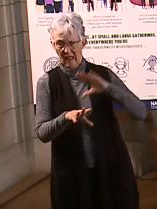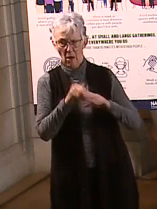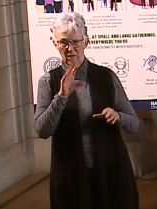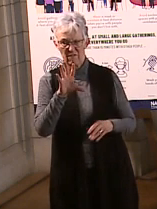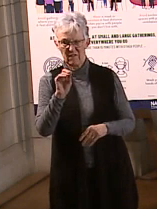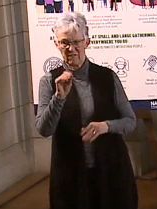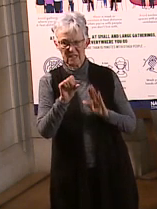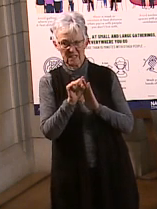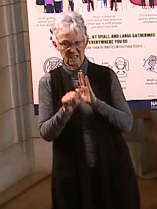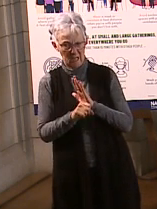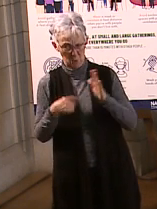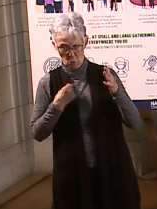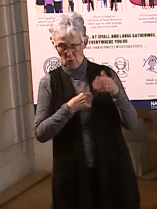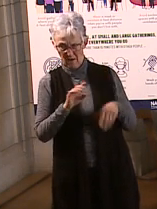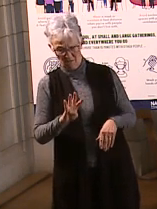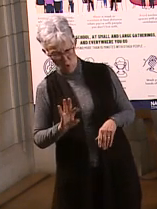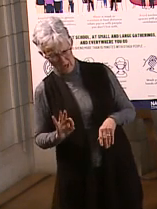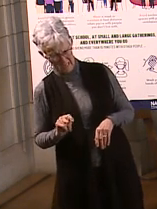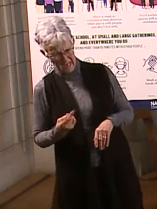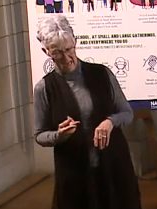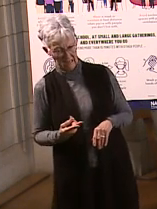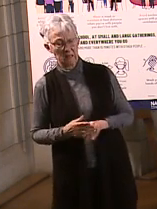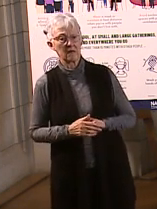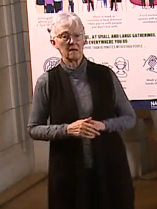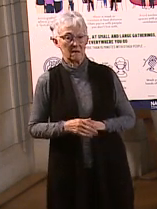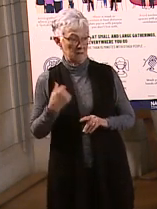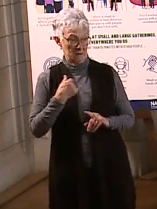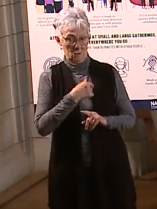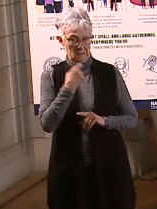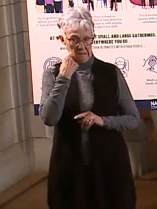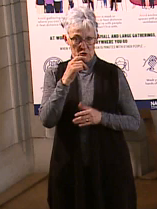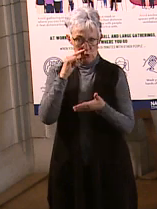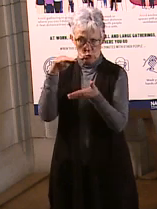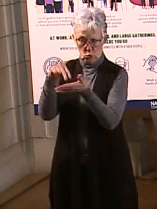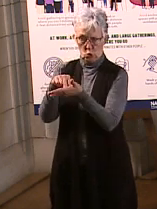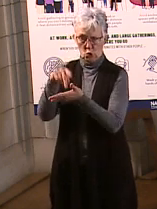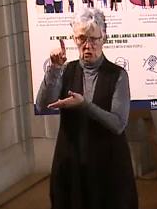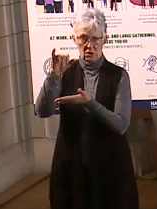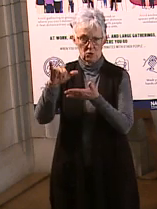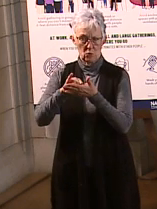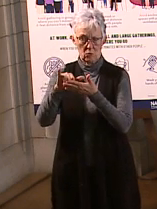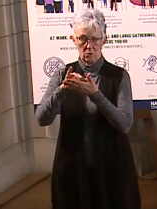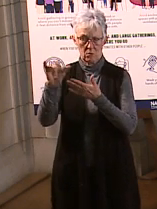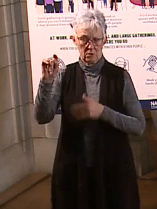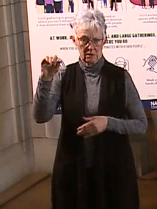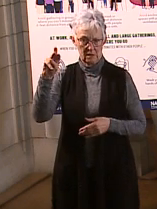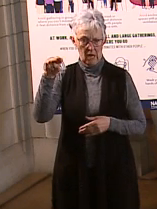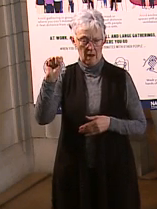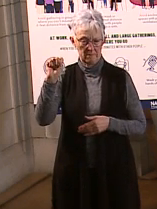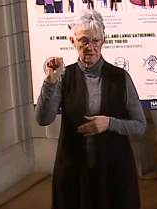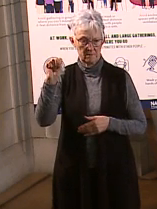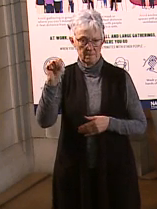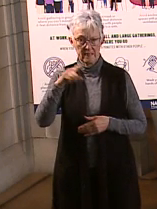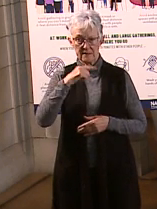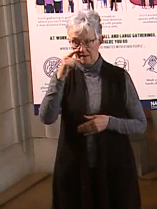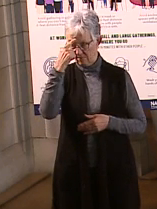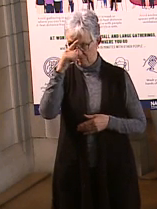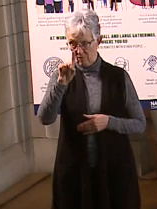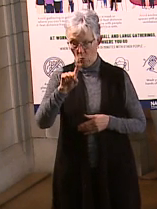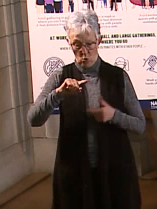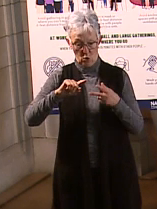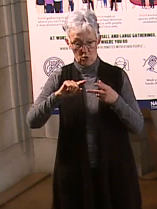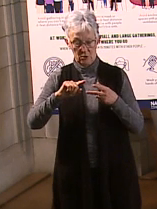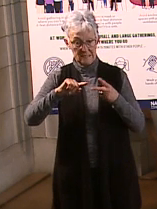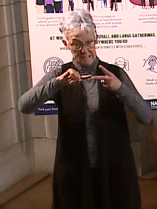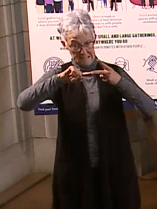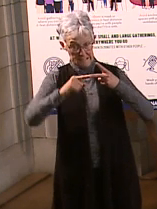you look at where we are, again, we were just checking the New York Times today, they had us actually for second doses at